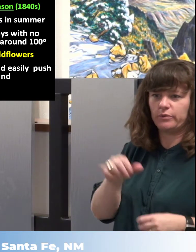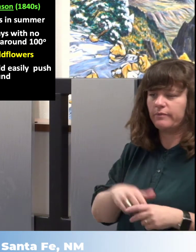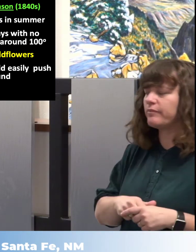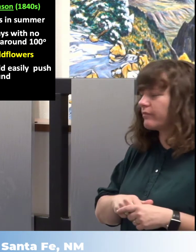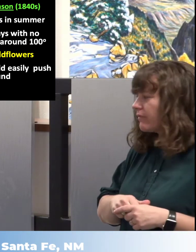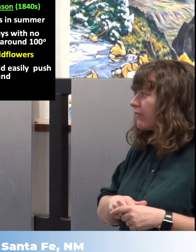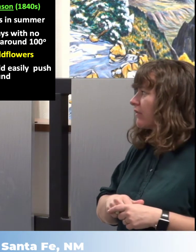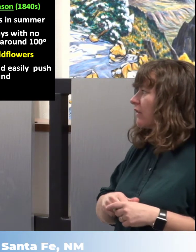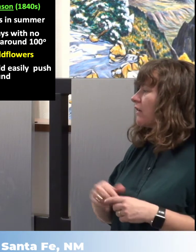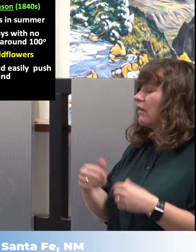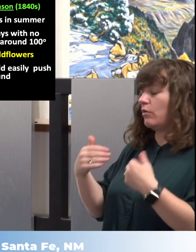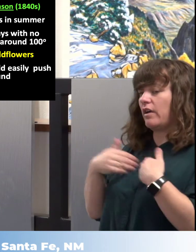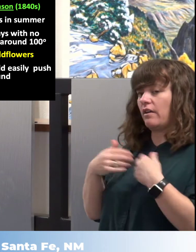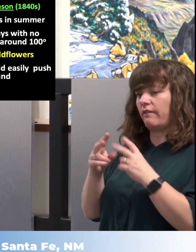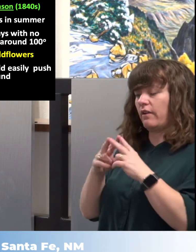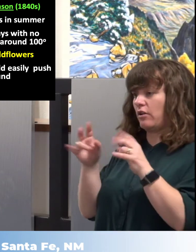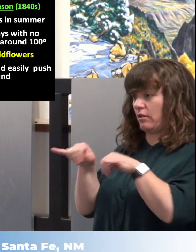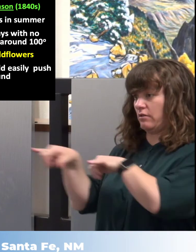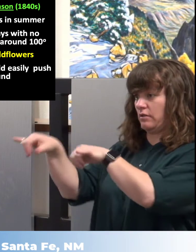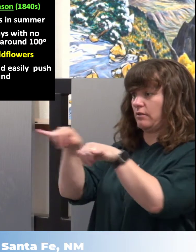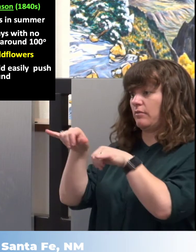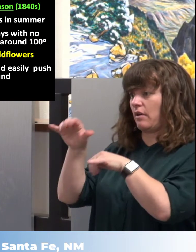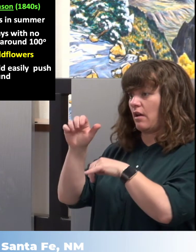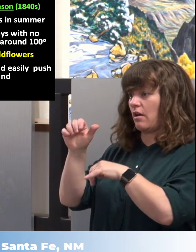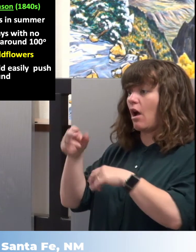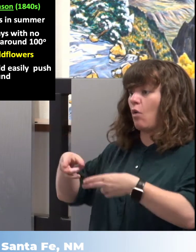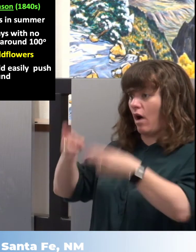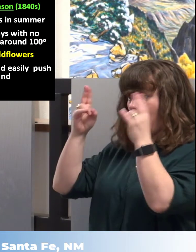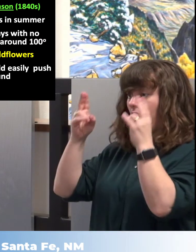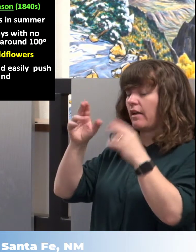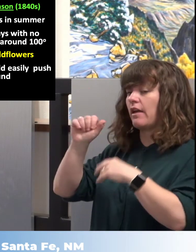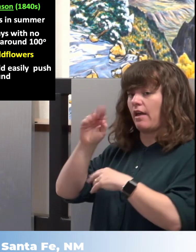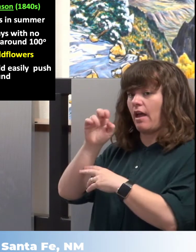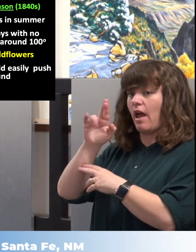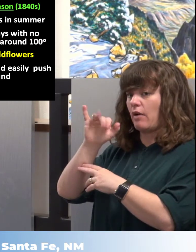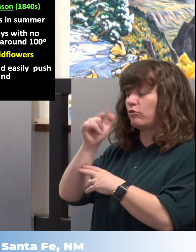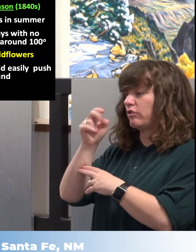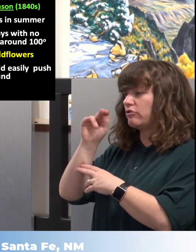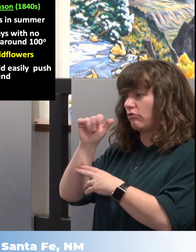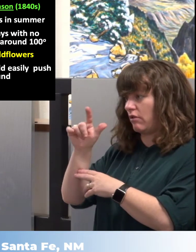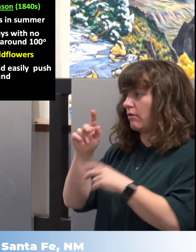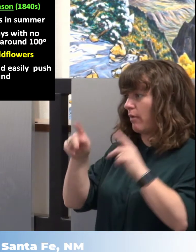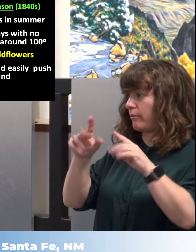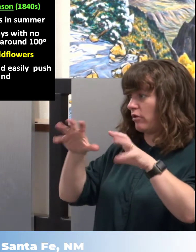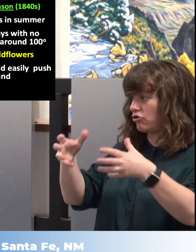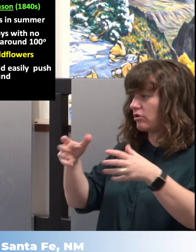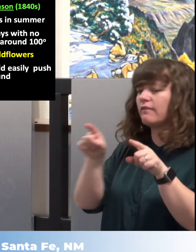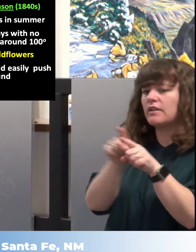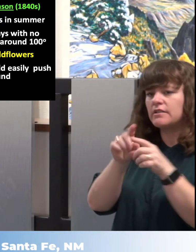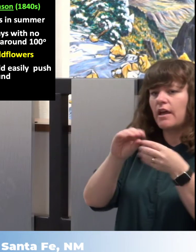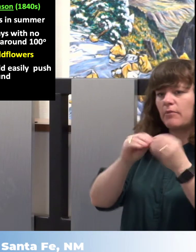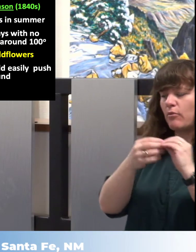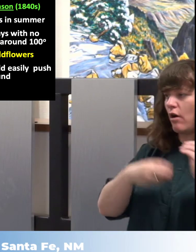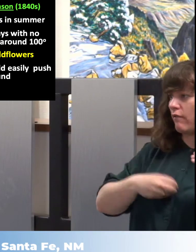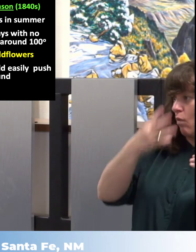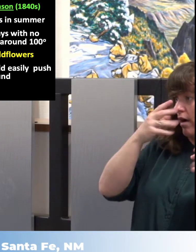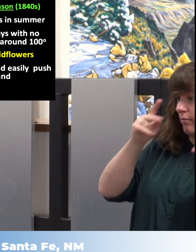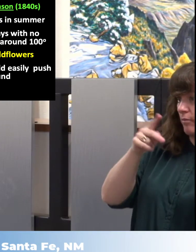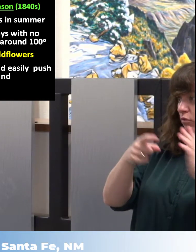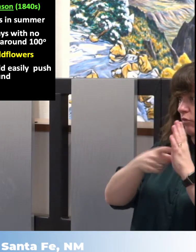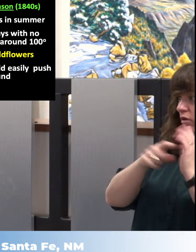high Aboriginal population. We probably couldn't, if the same number of white people now had to go out and live in that landscape and